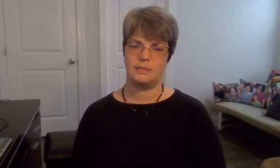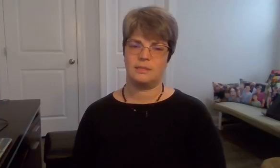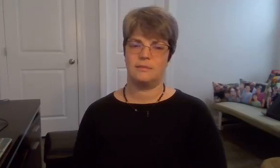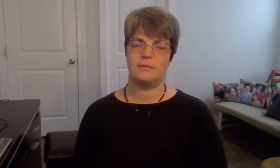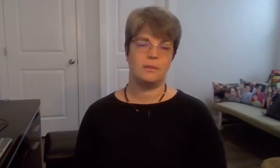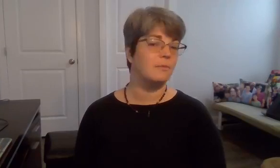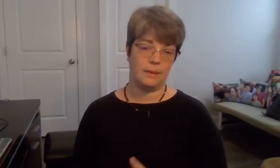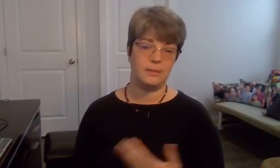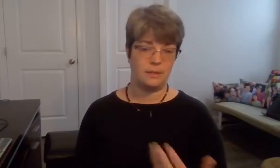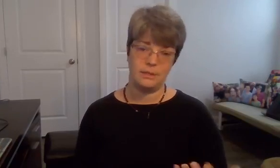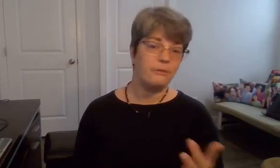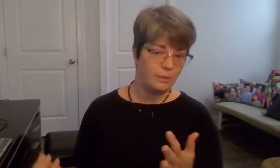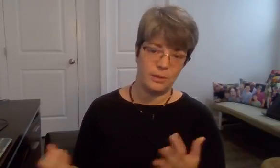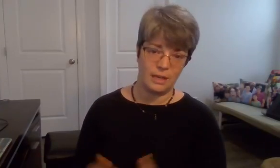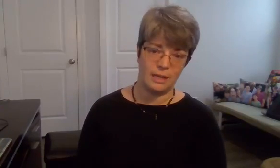specialists, obviously the deaf community,